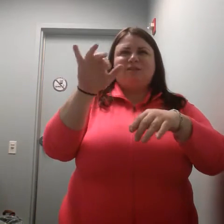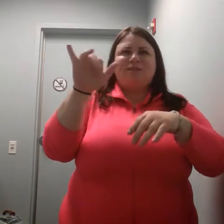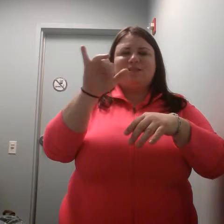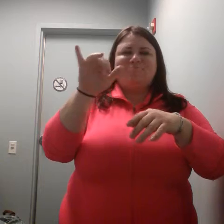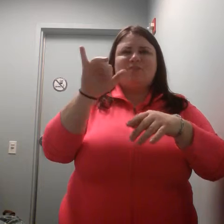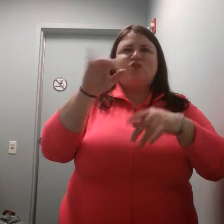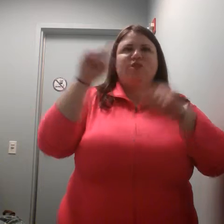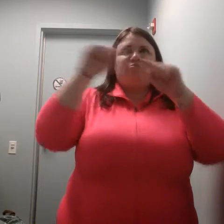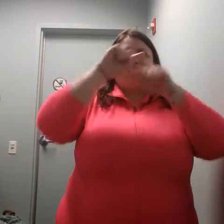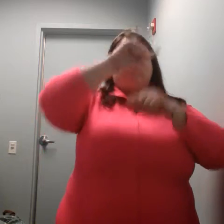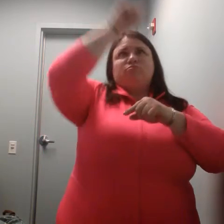Yeah.